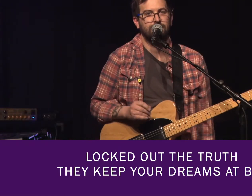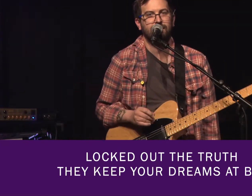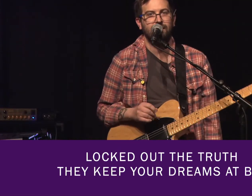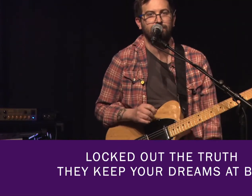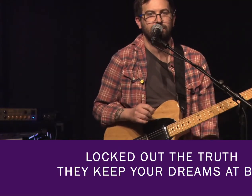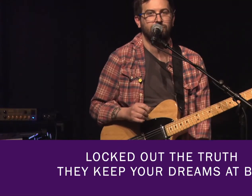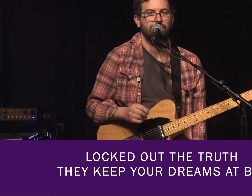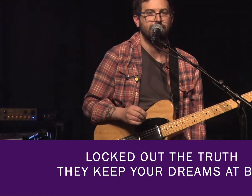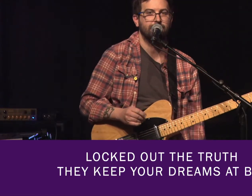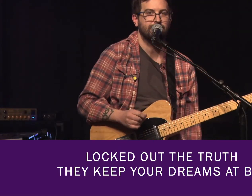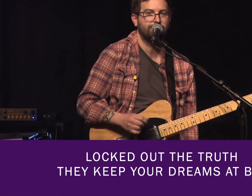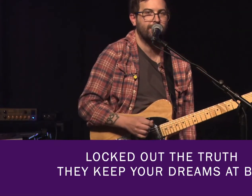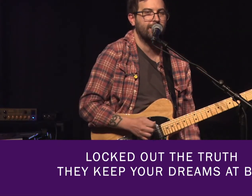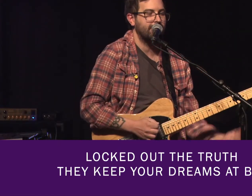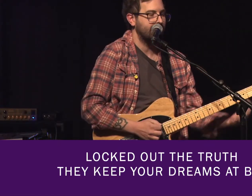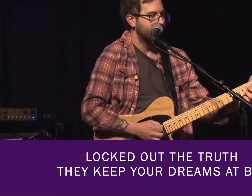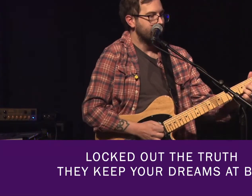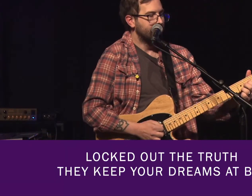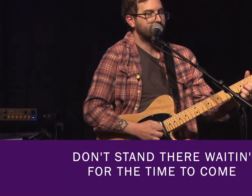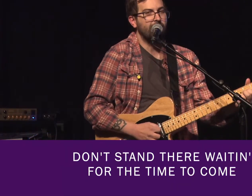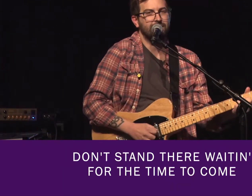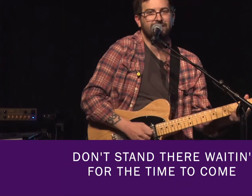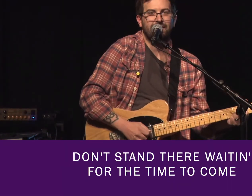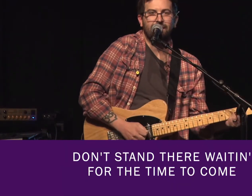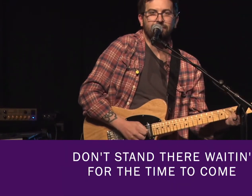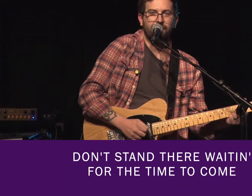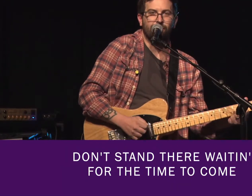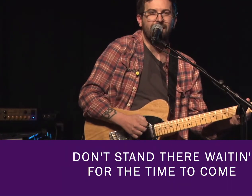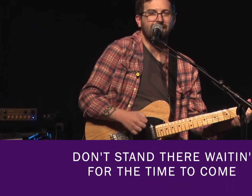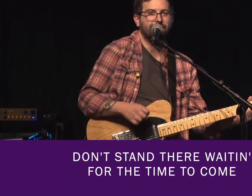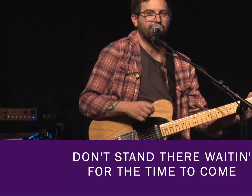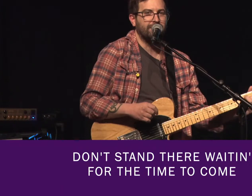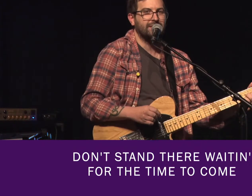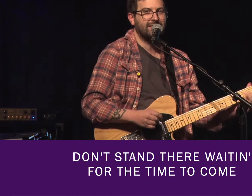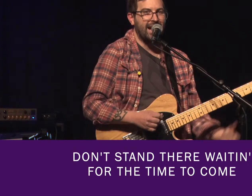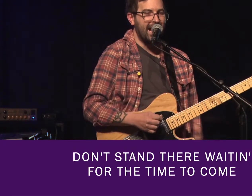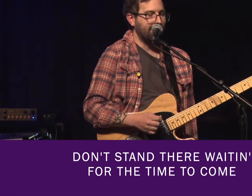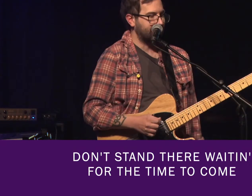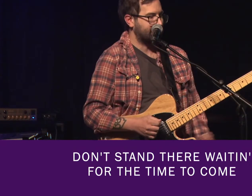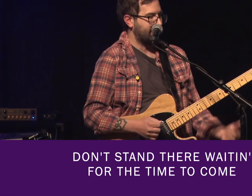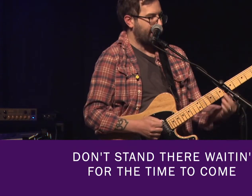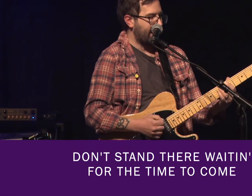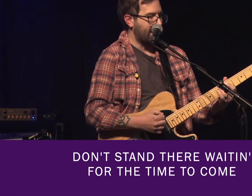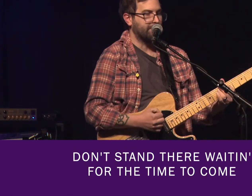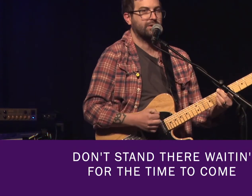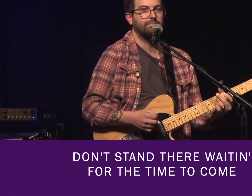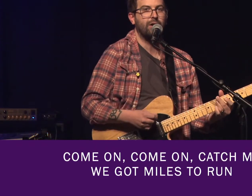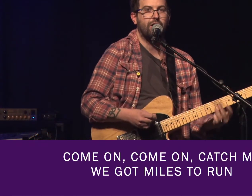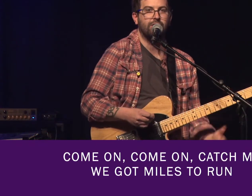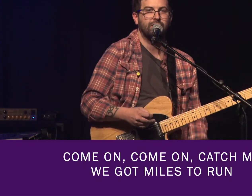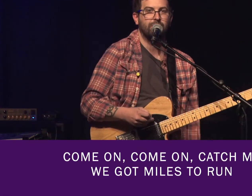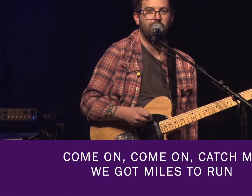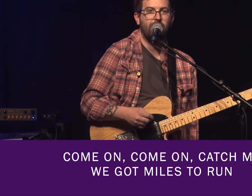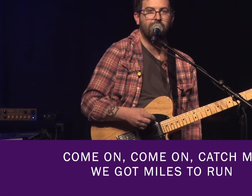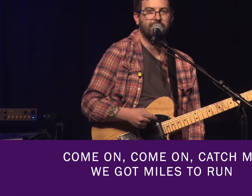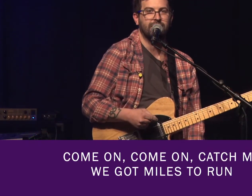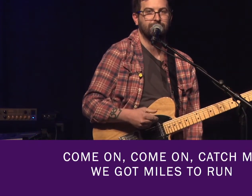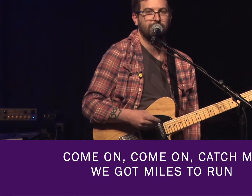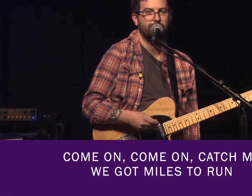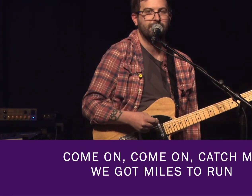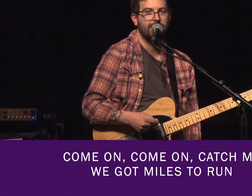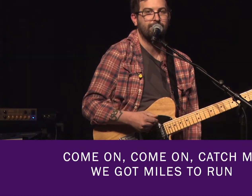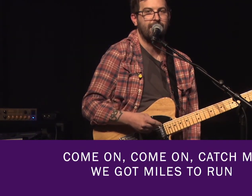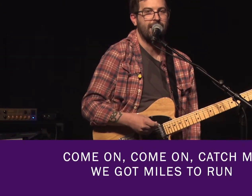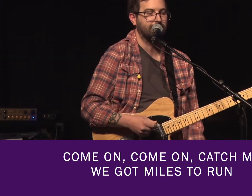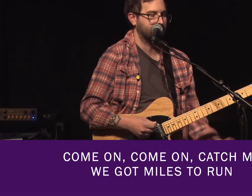about the truth, they keep the dreams at bay. Don't stand there waiting for the time to come. Come on, catch